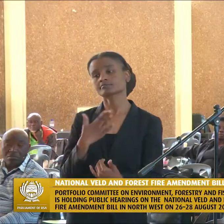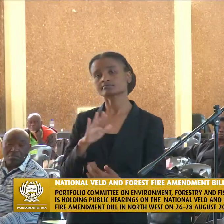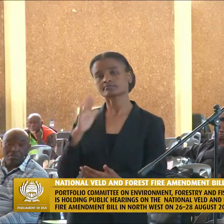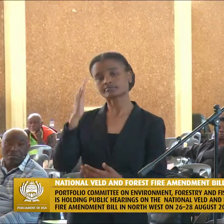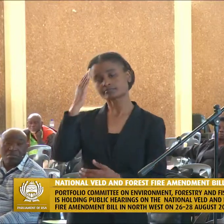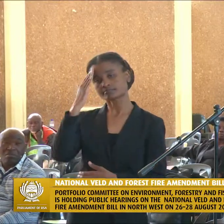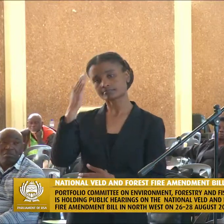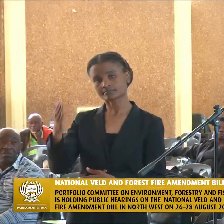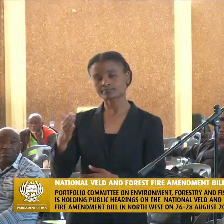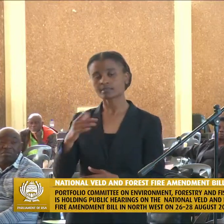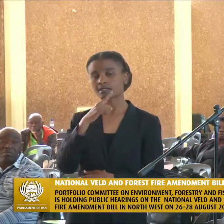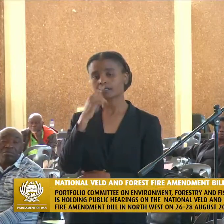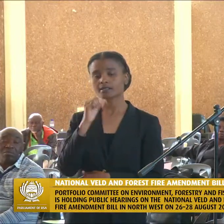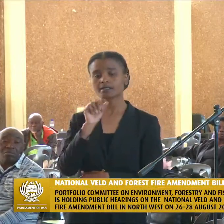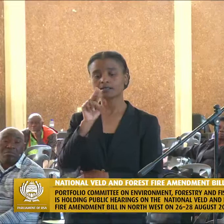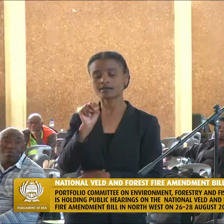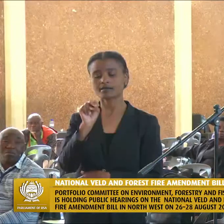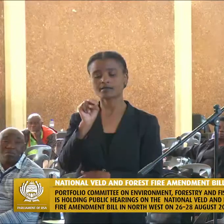never